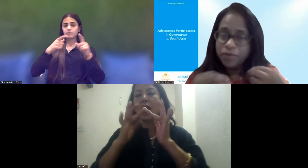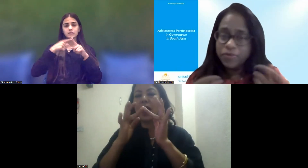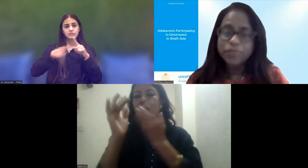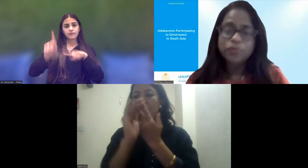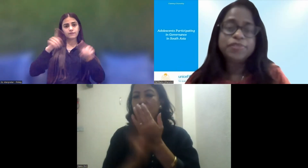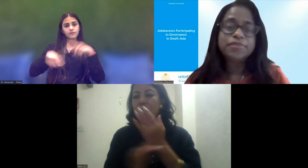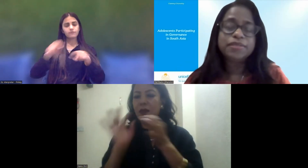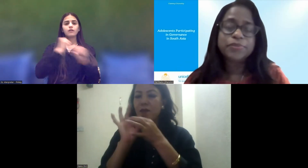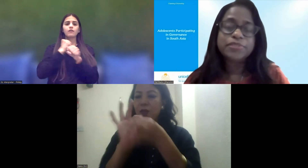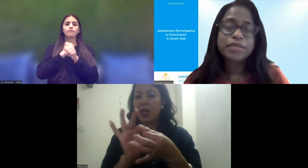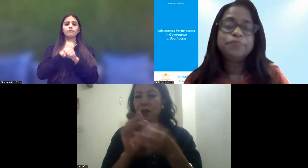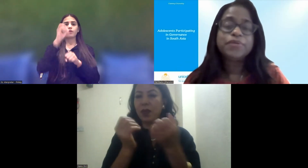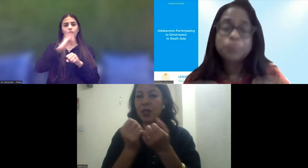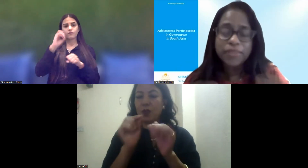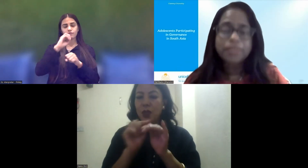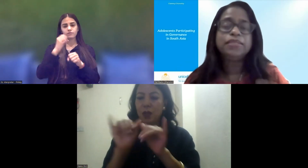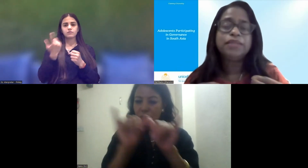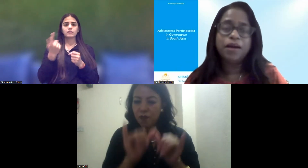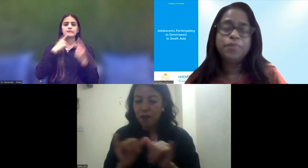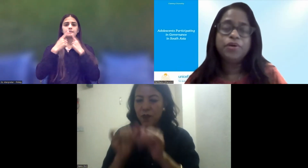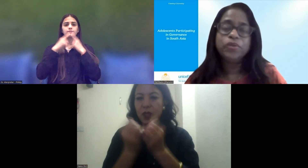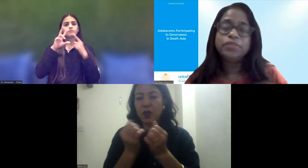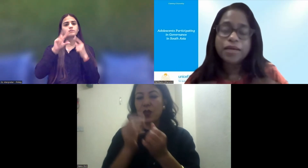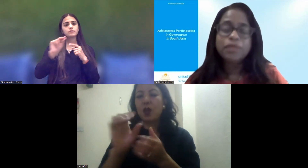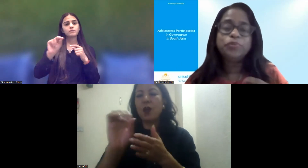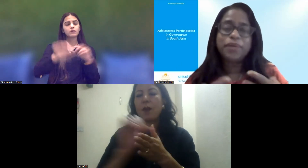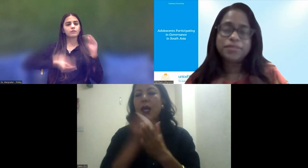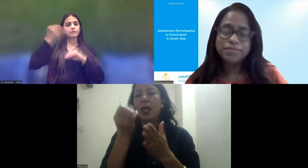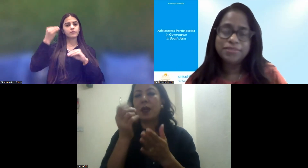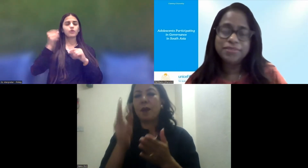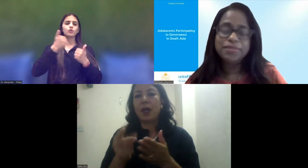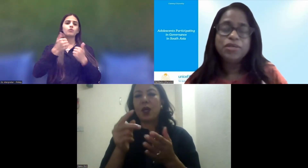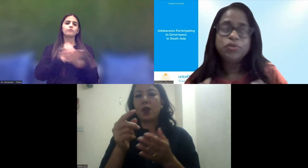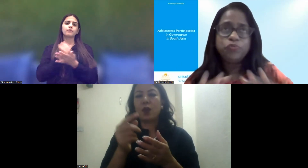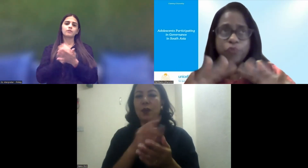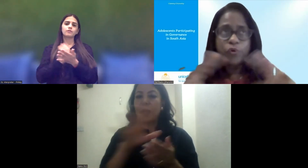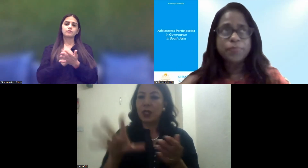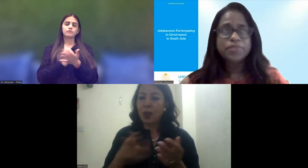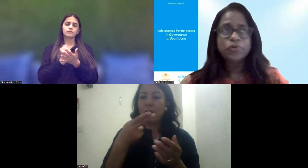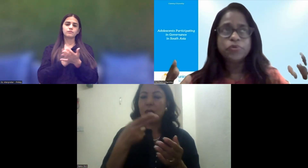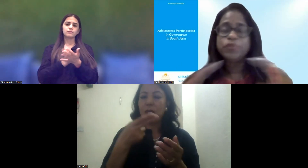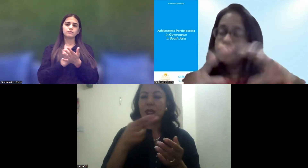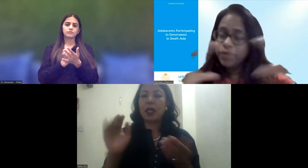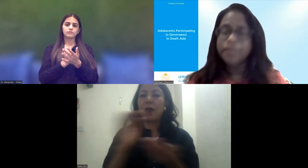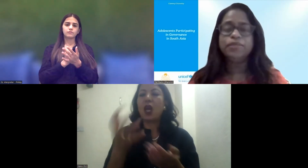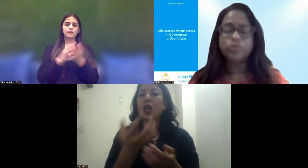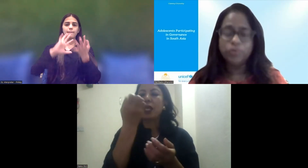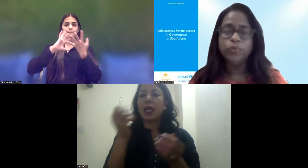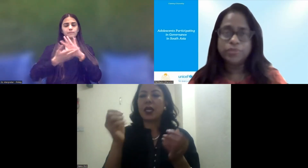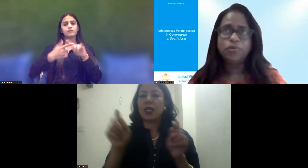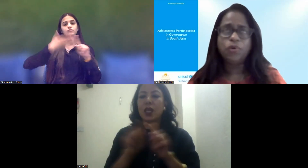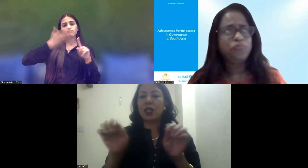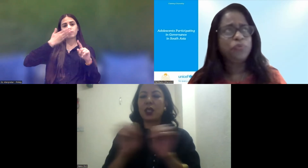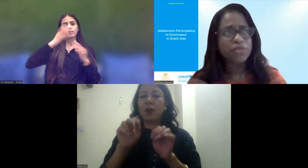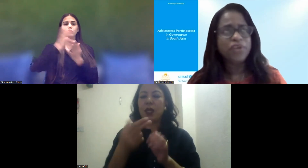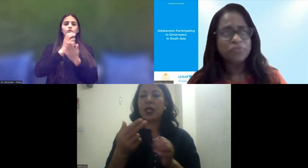and government officials like yourself are speaking up on their good practices to form a sort of a training